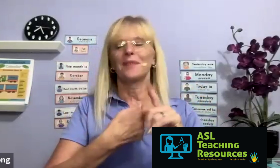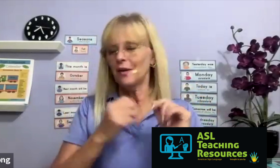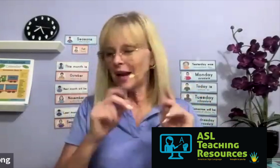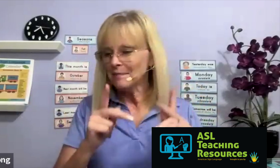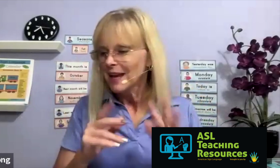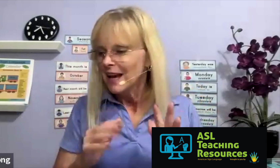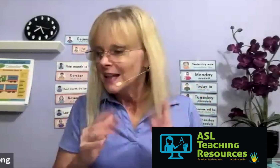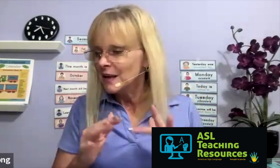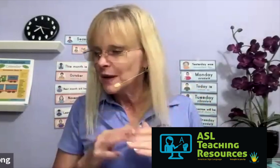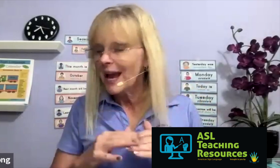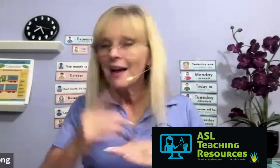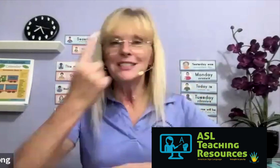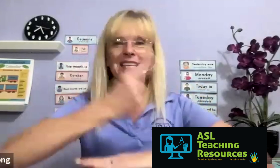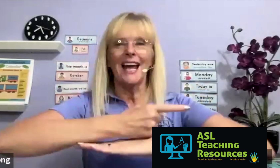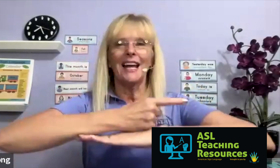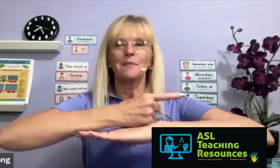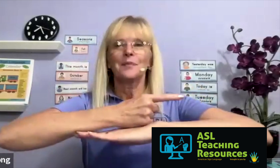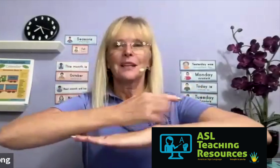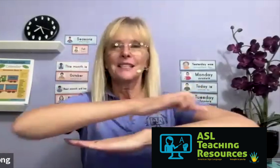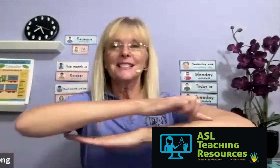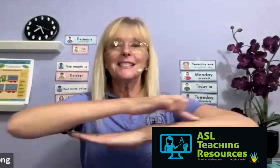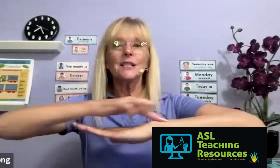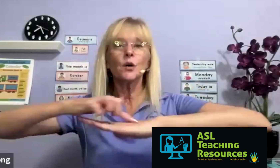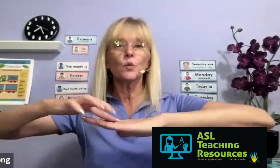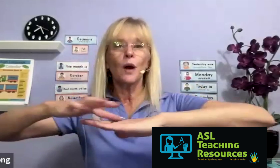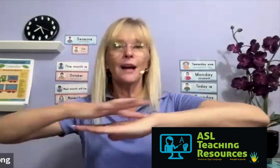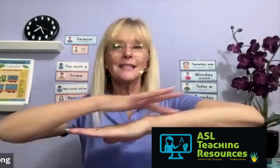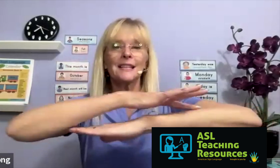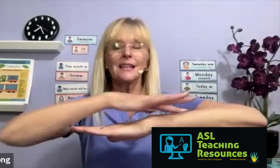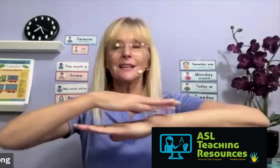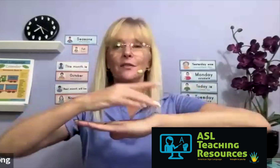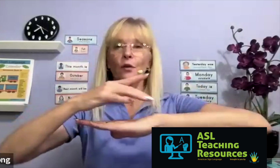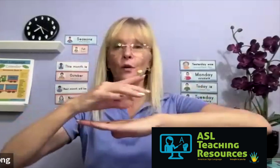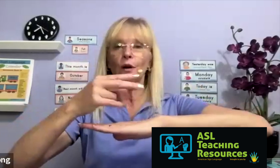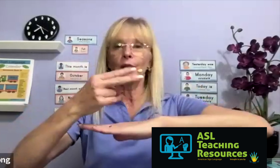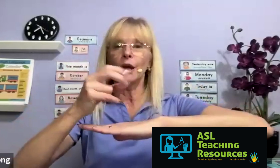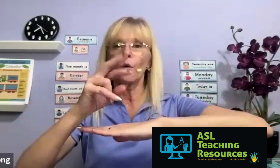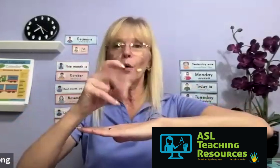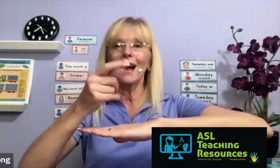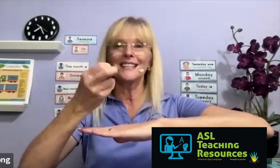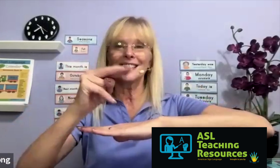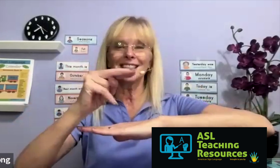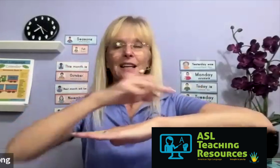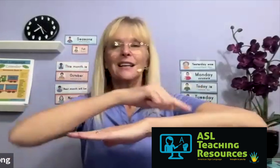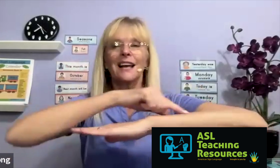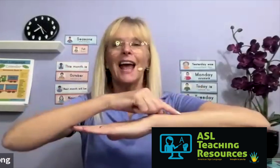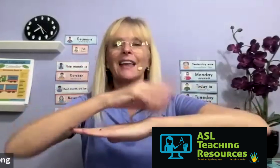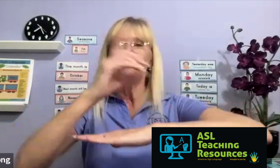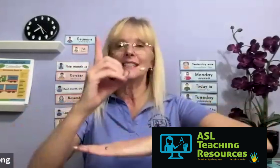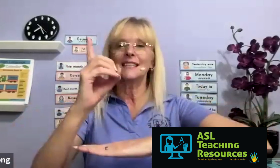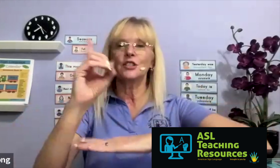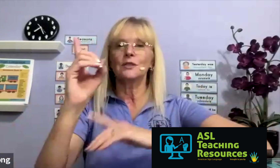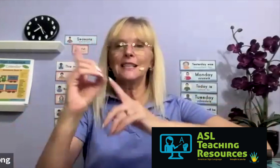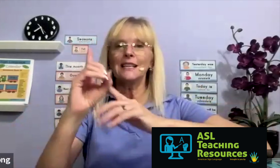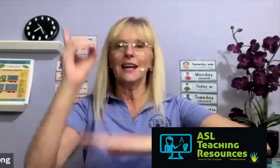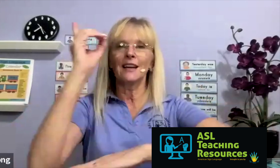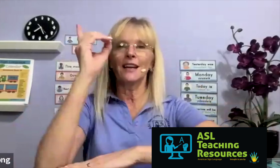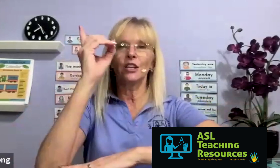Okay, then we have day. This is the horizon for the horizon, and this is your D hand, and you